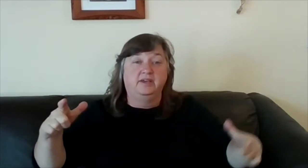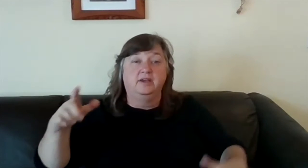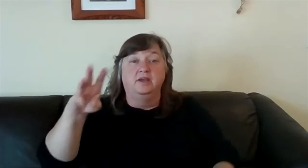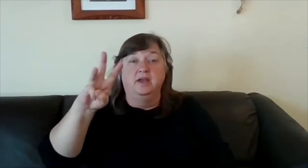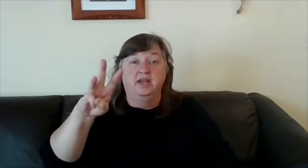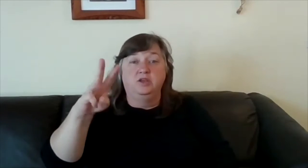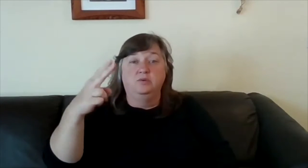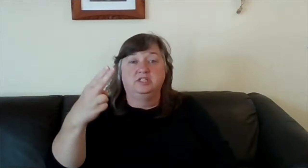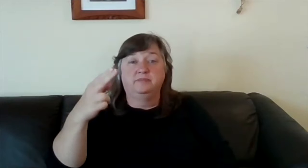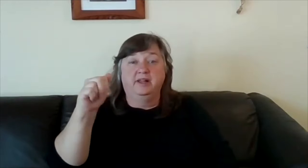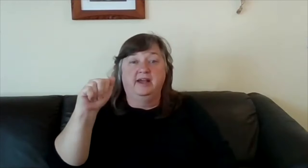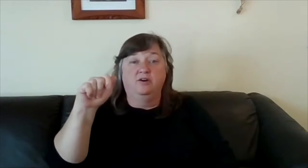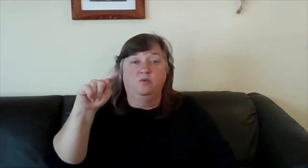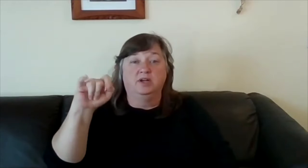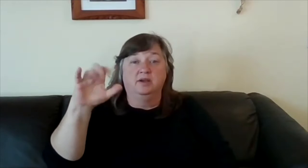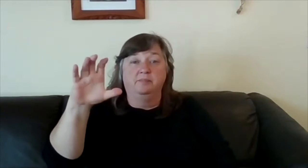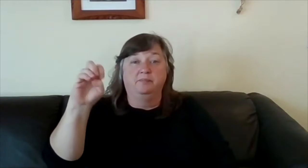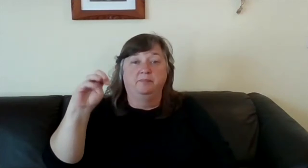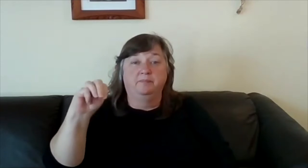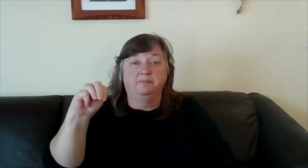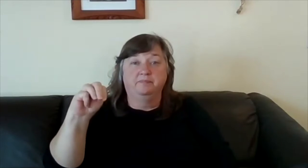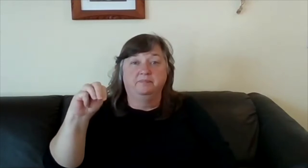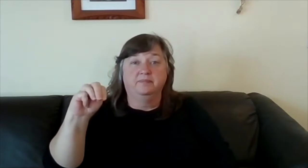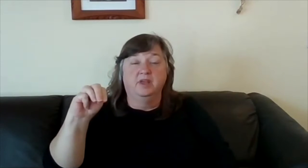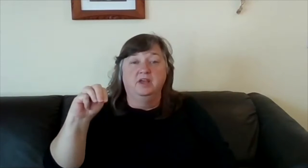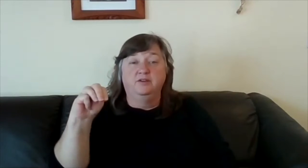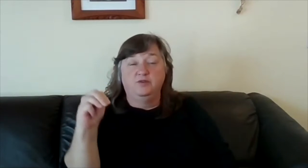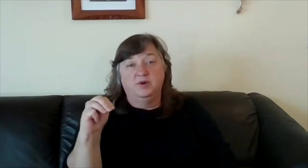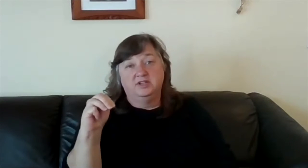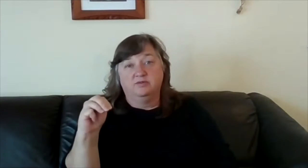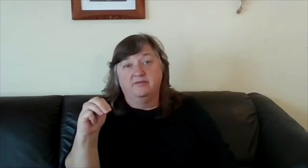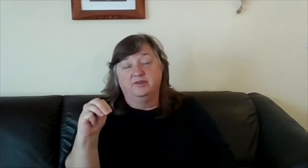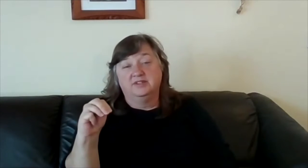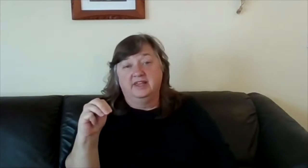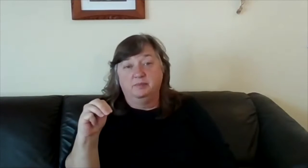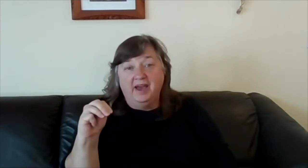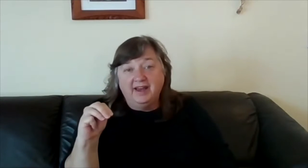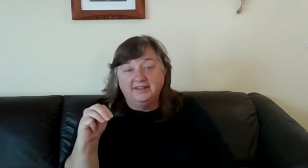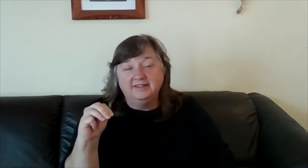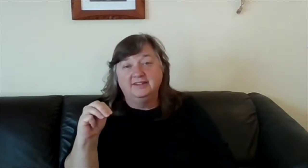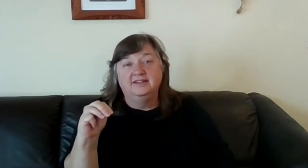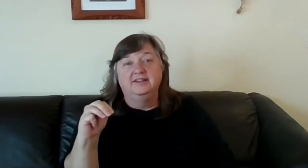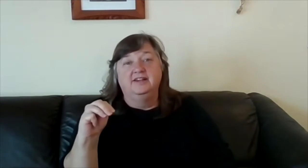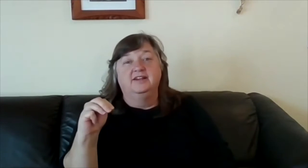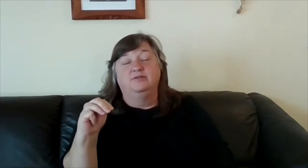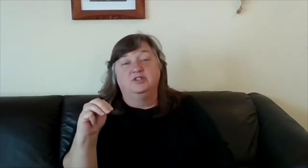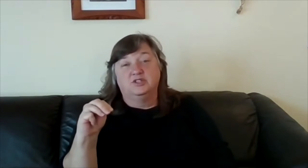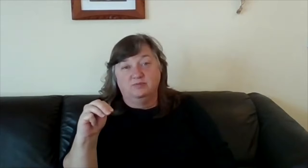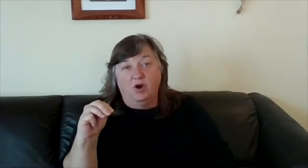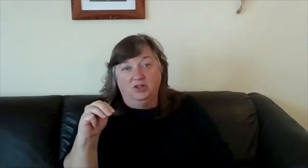big, and you would spell out Whatcom. If you wanted to reference Lake Padden, which is smaller,